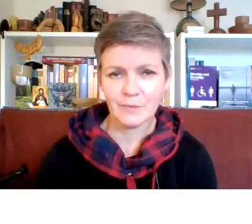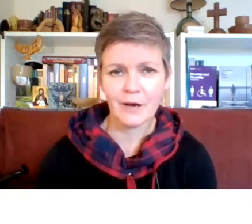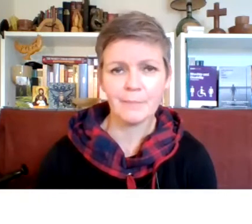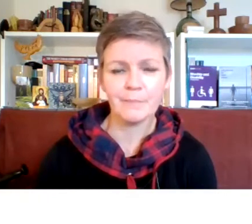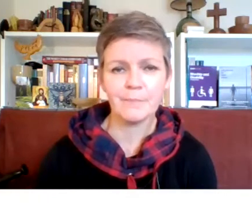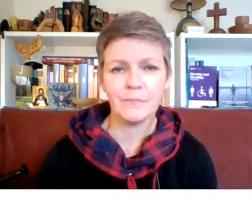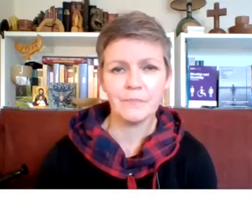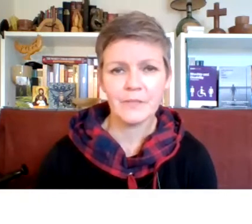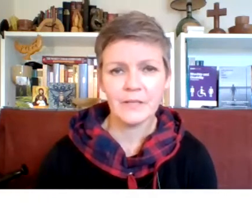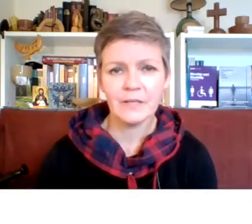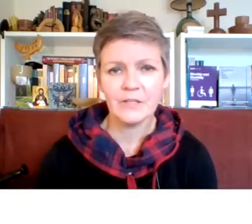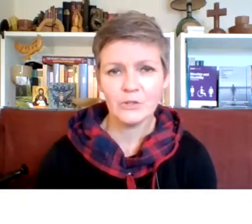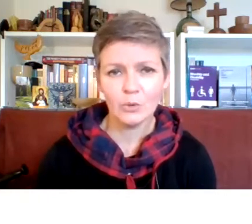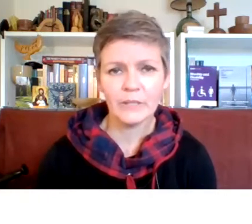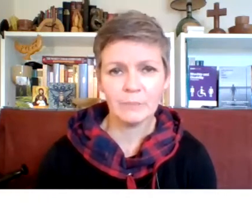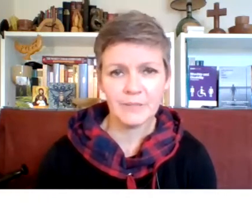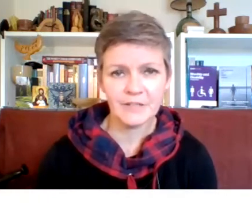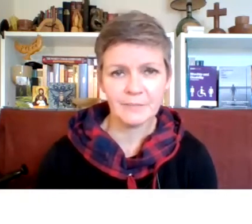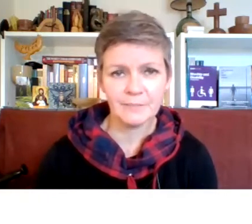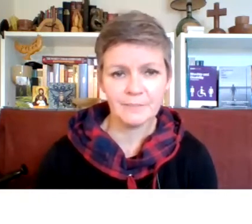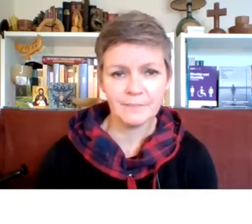come, your will be done.